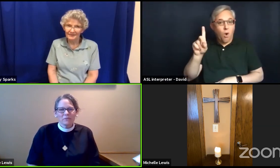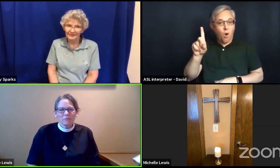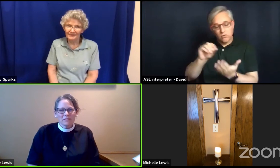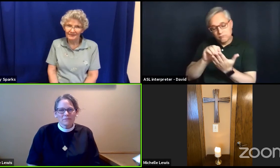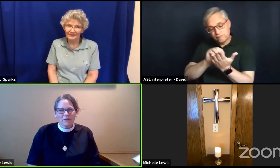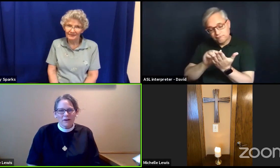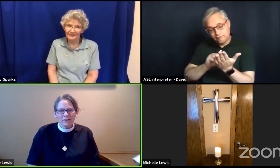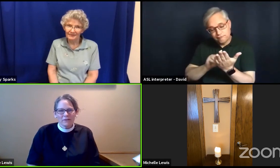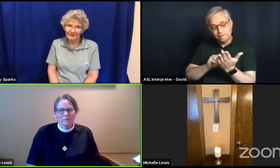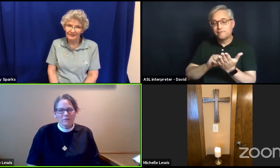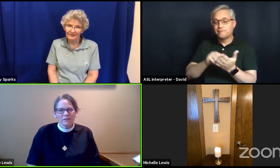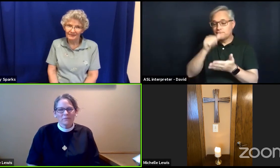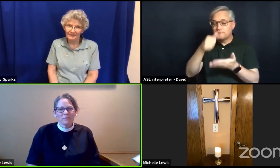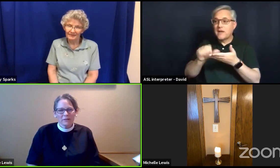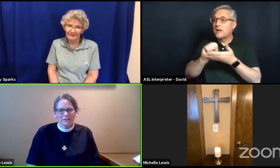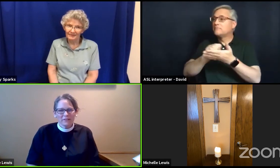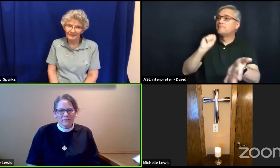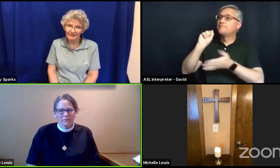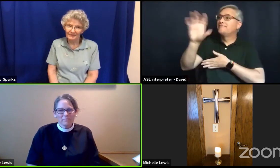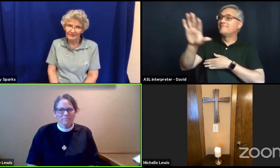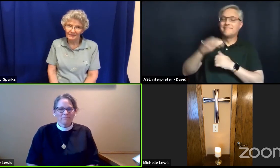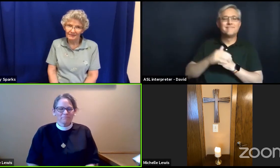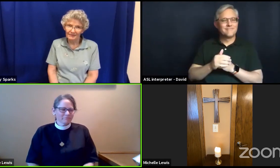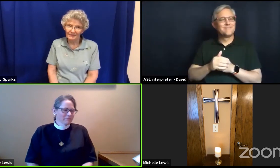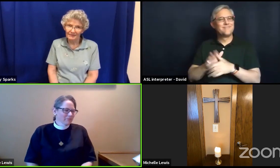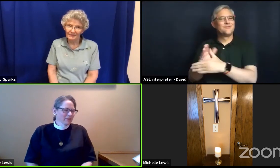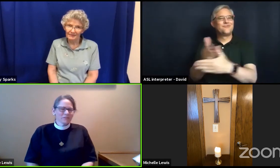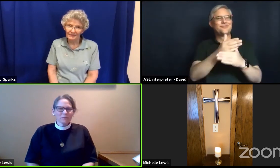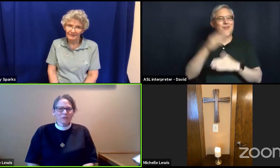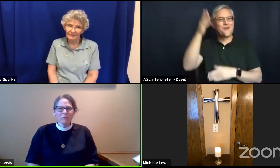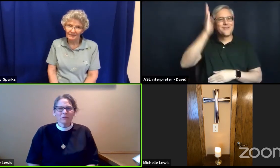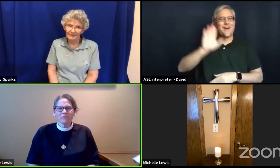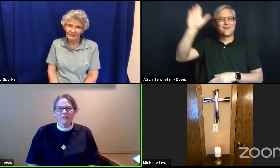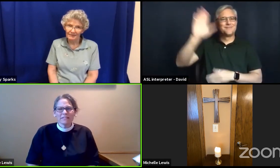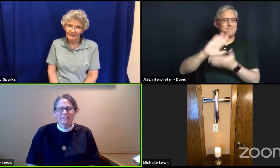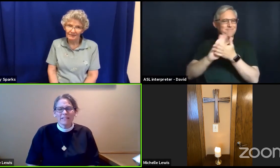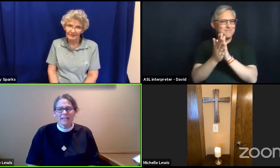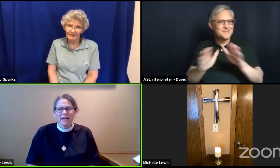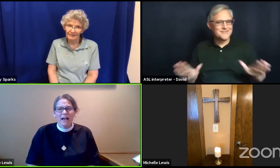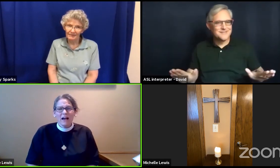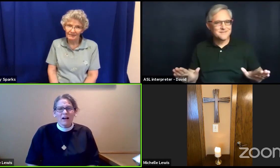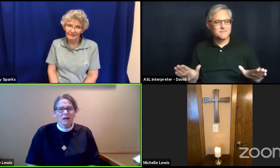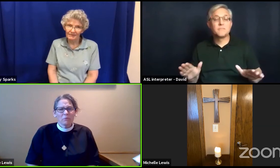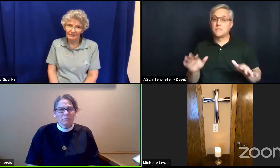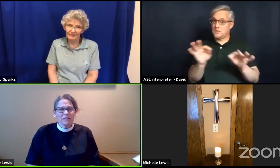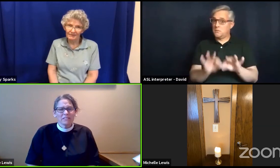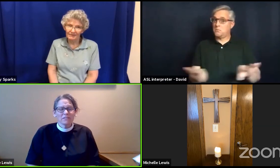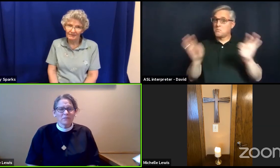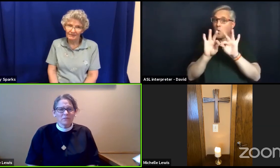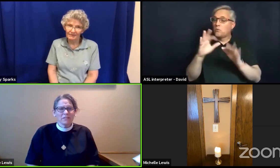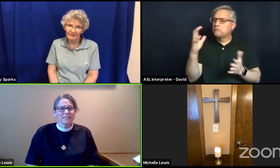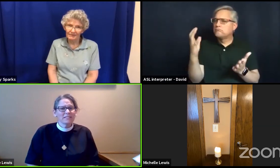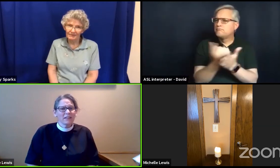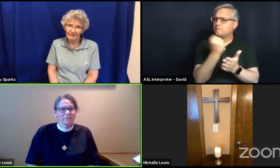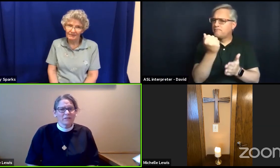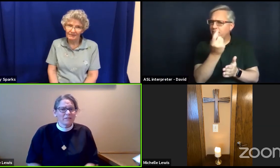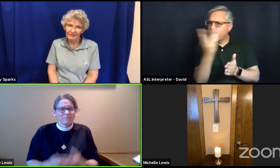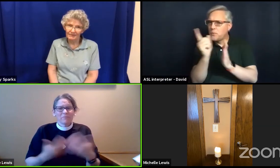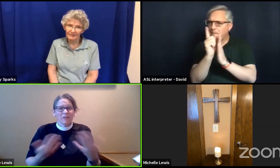share the peace of God with one another. It's really important for us to take a couple of minutes to do